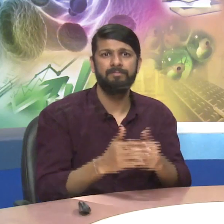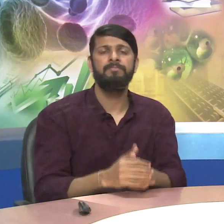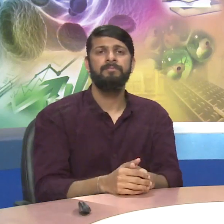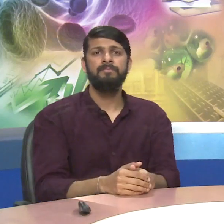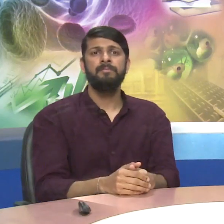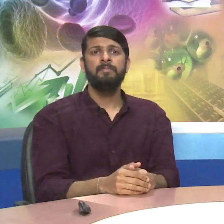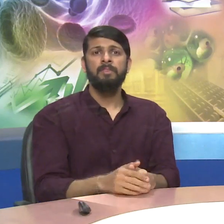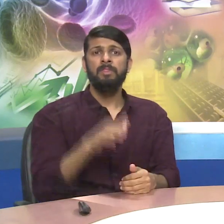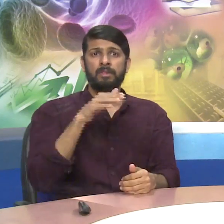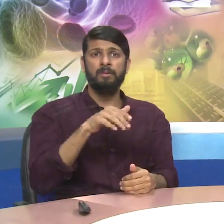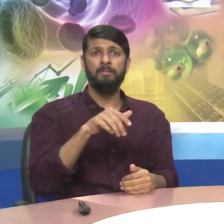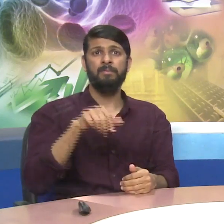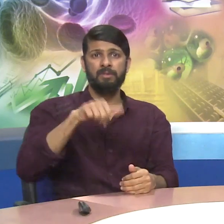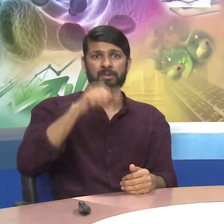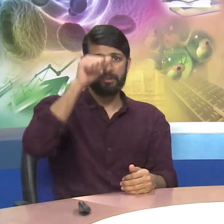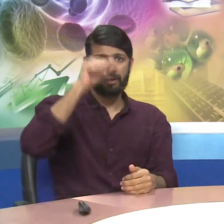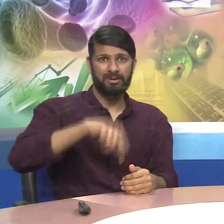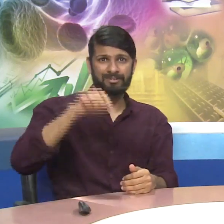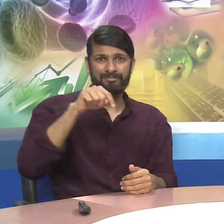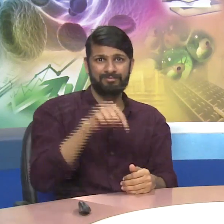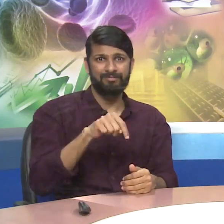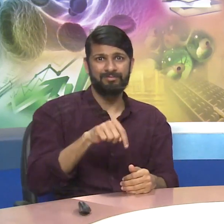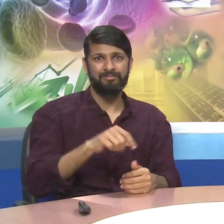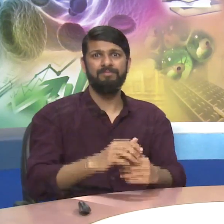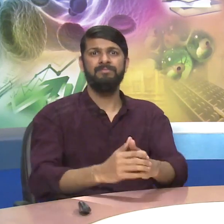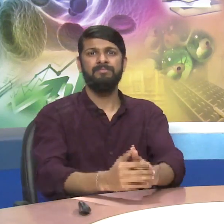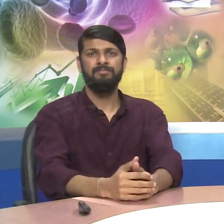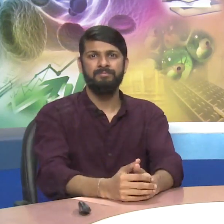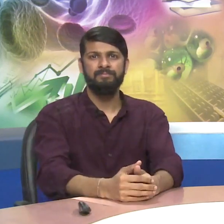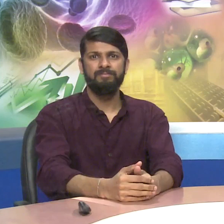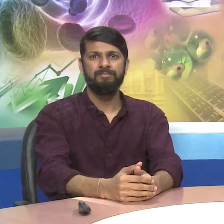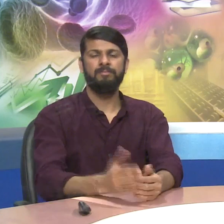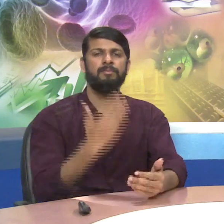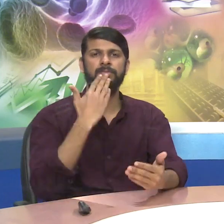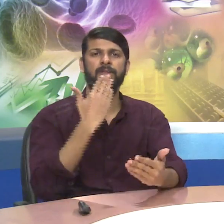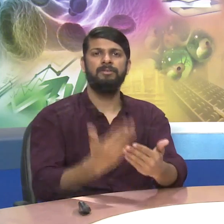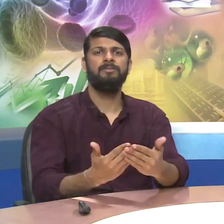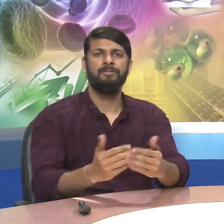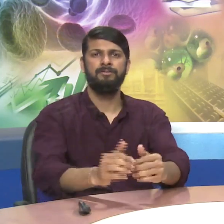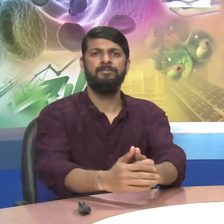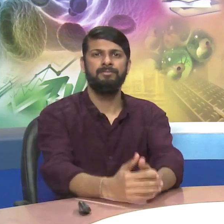resolutions as the backdrop. Thank you.